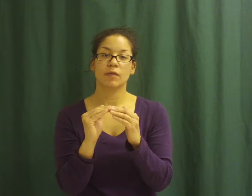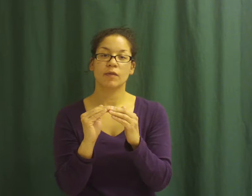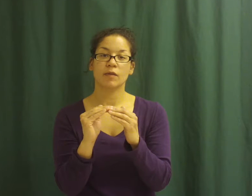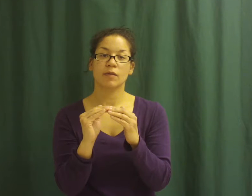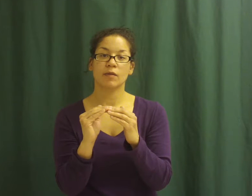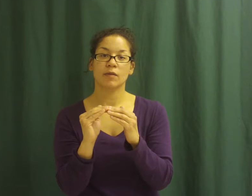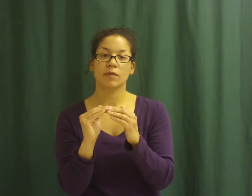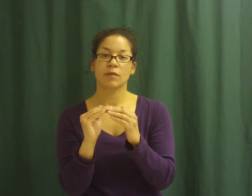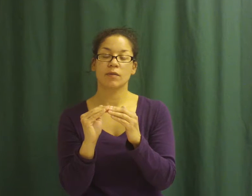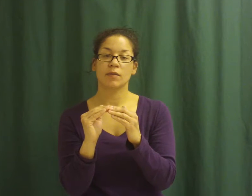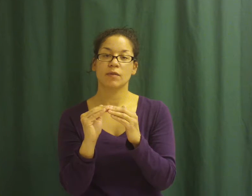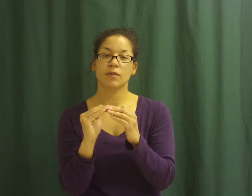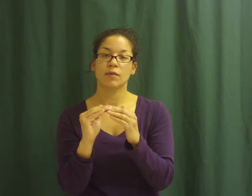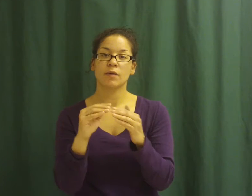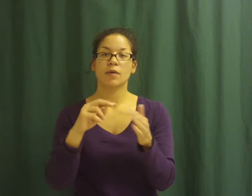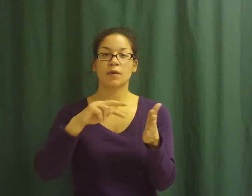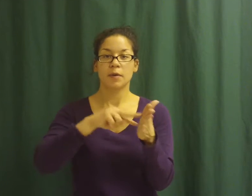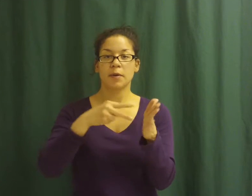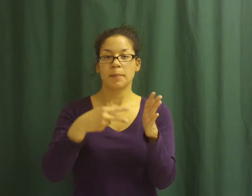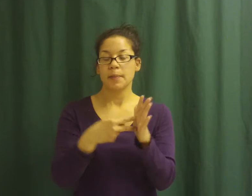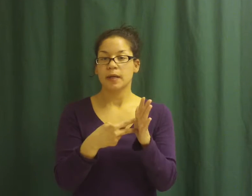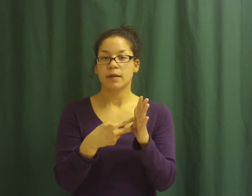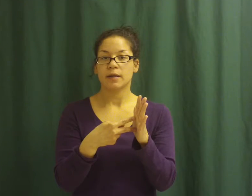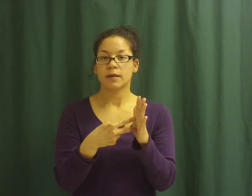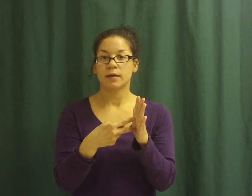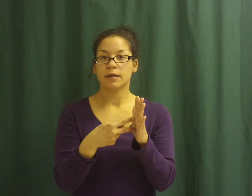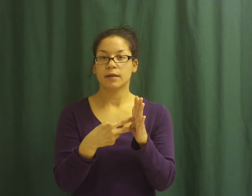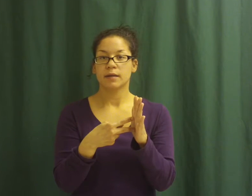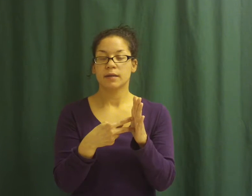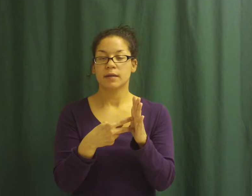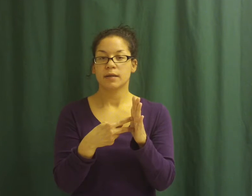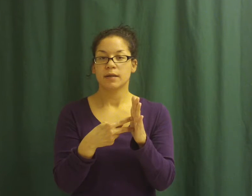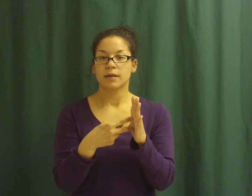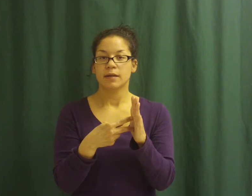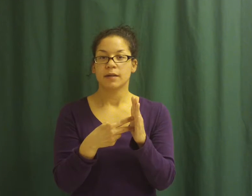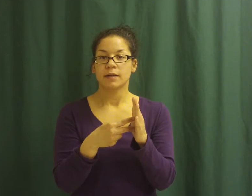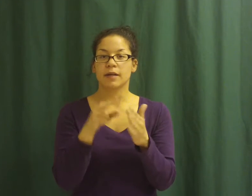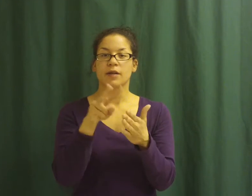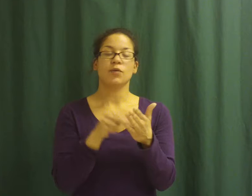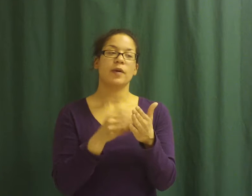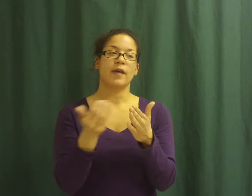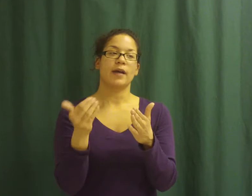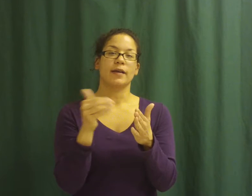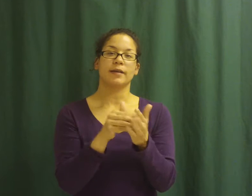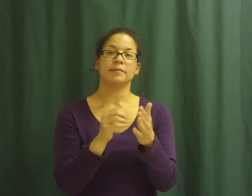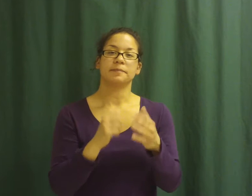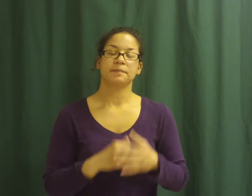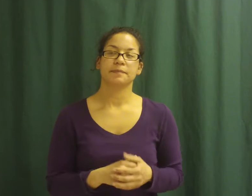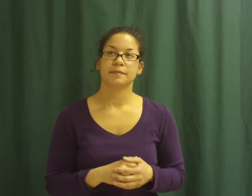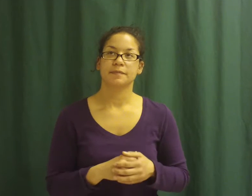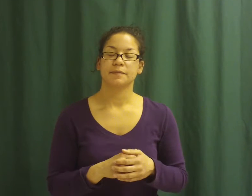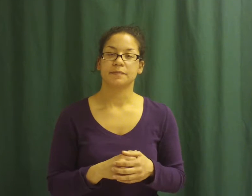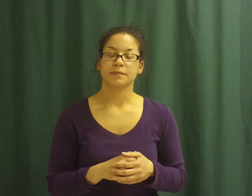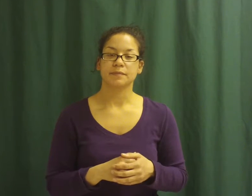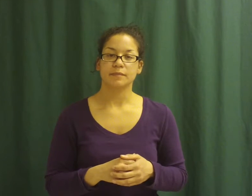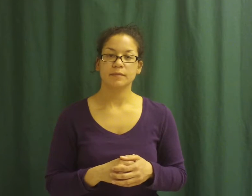and each citizen with the whole people. Can you read that again?